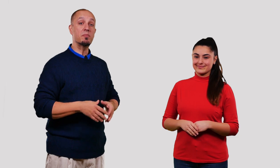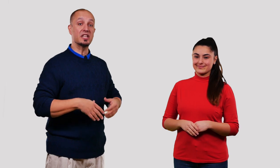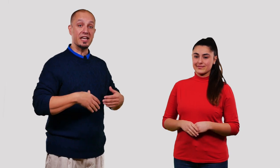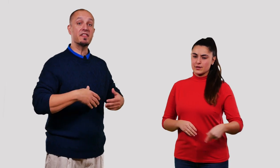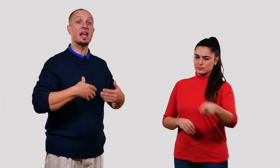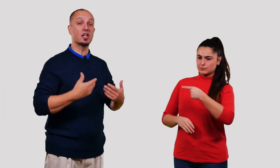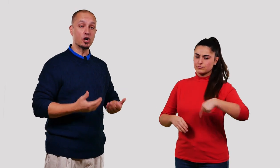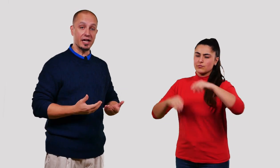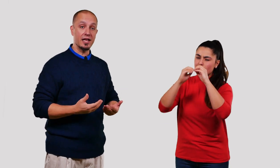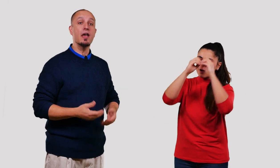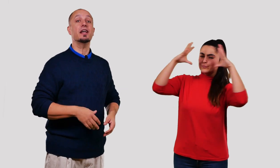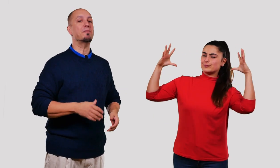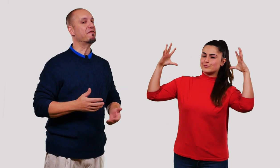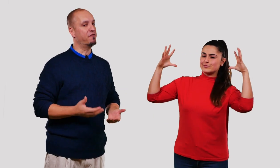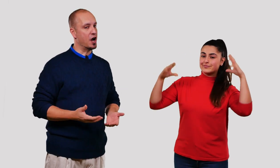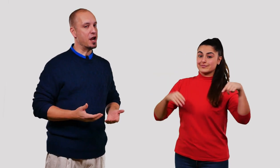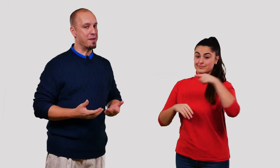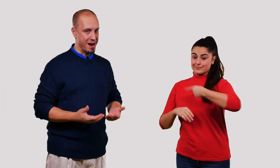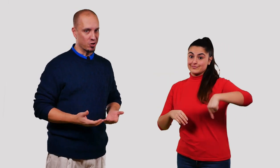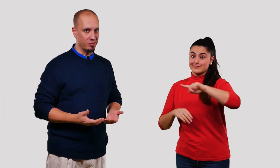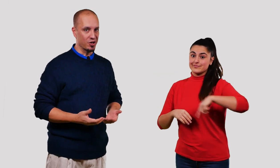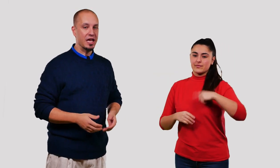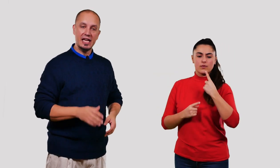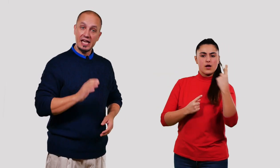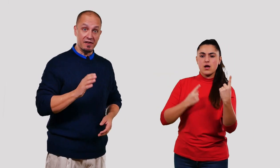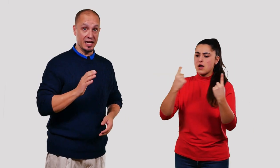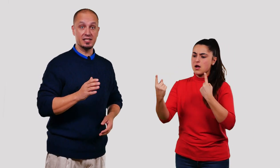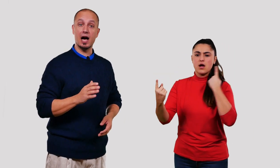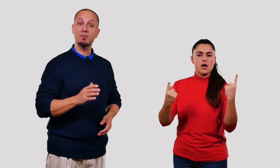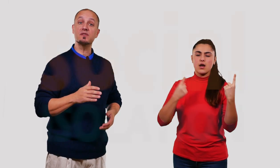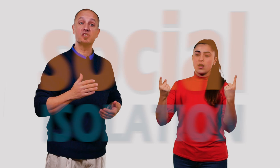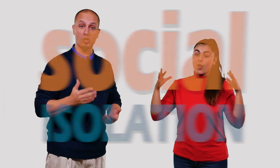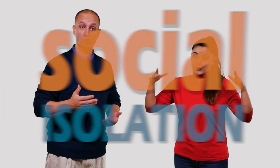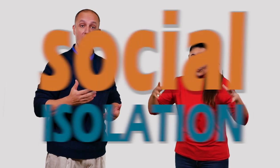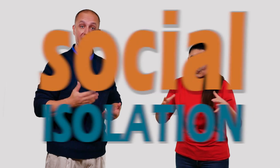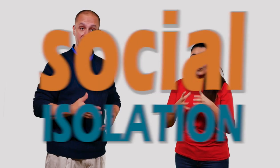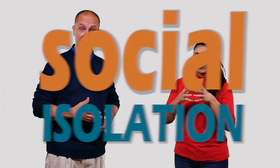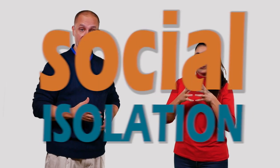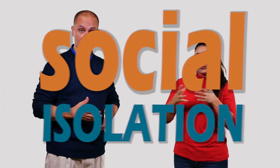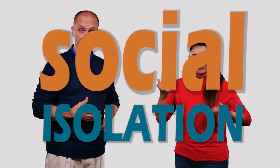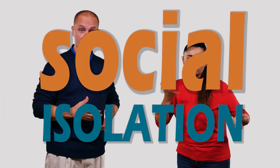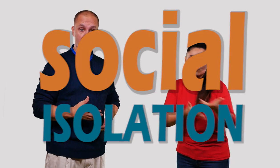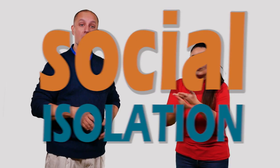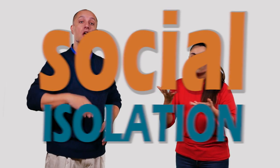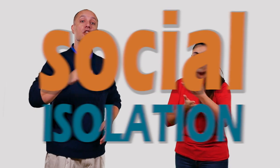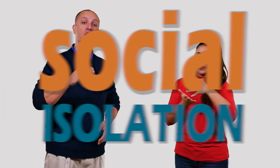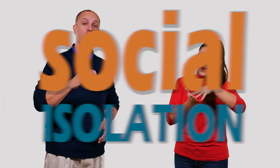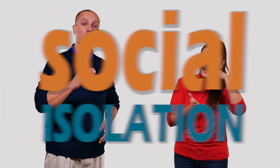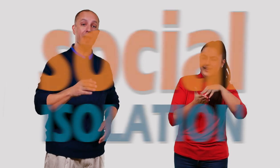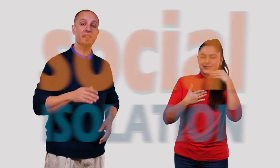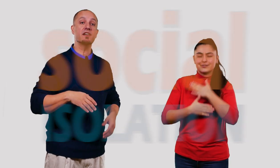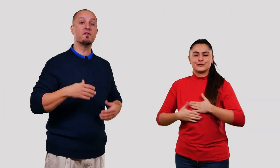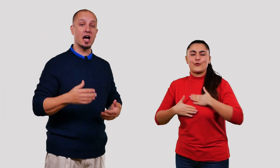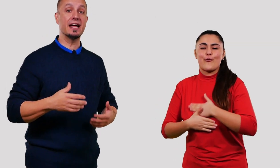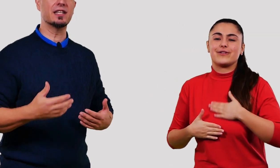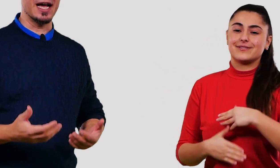We believe that learning can be fun and memorable, even in times of social isolation. The